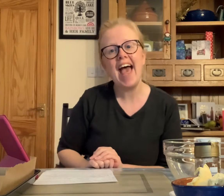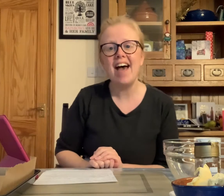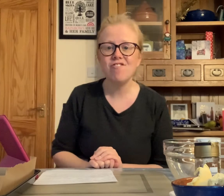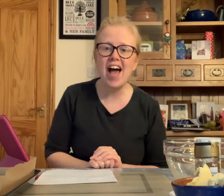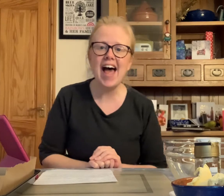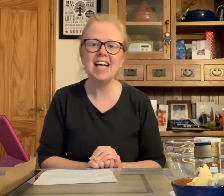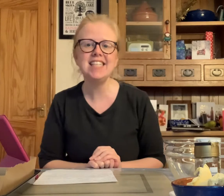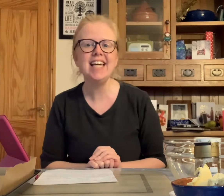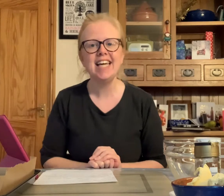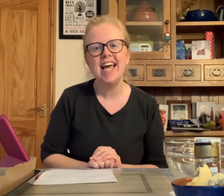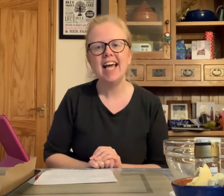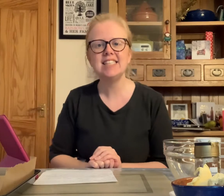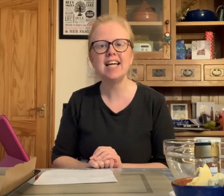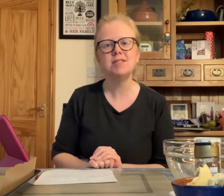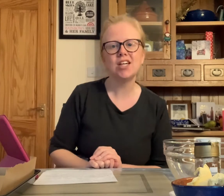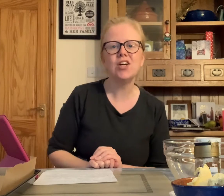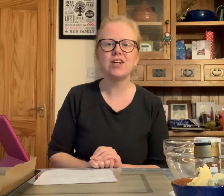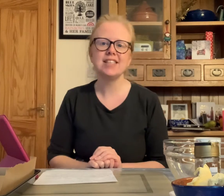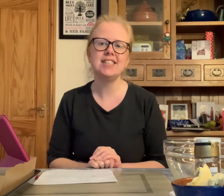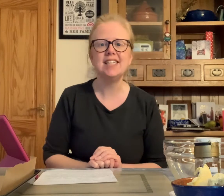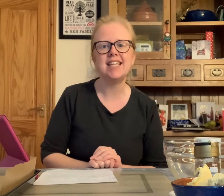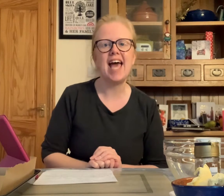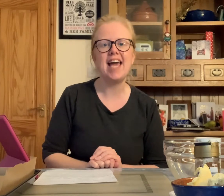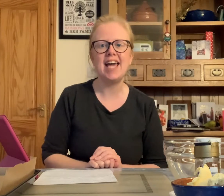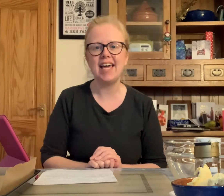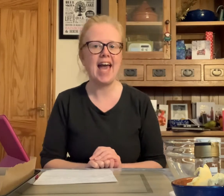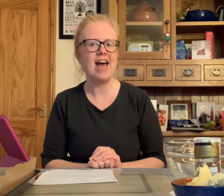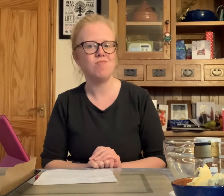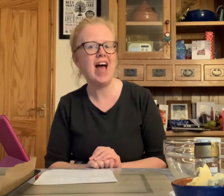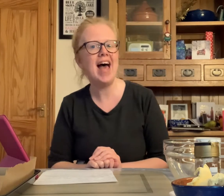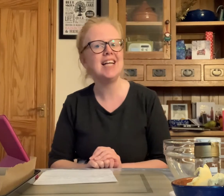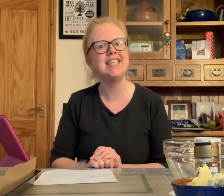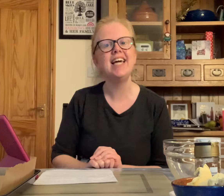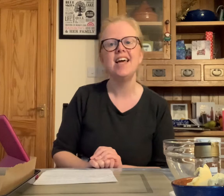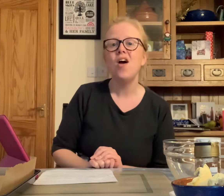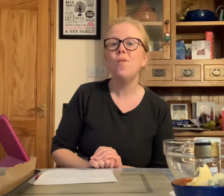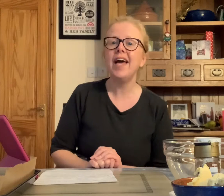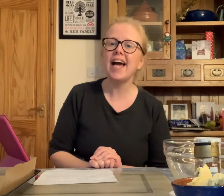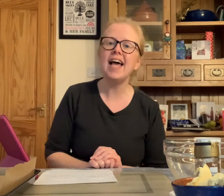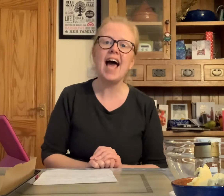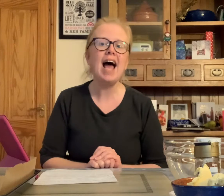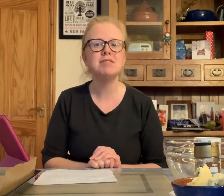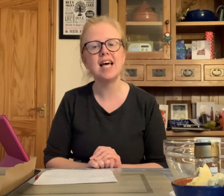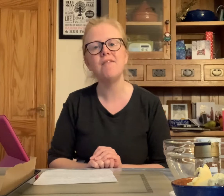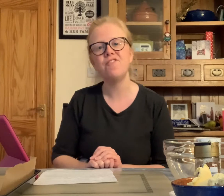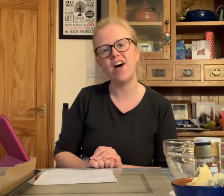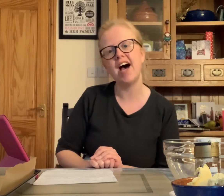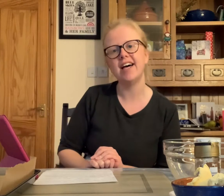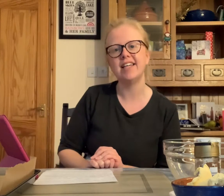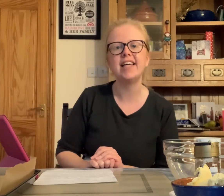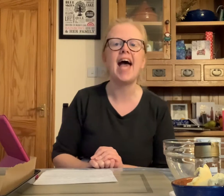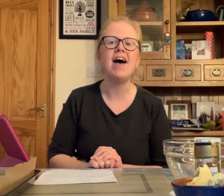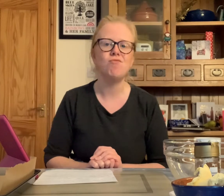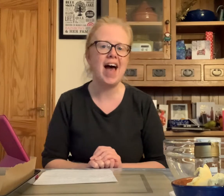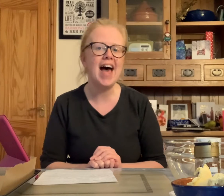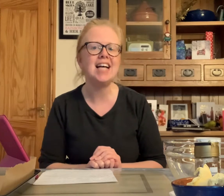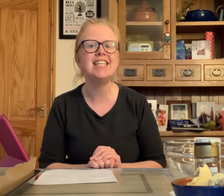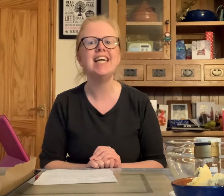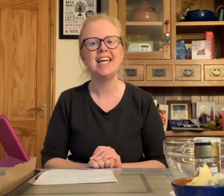Get ready, it's time to cook today. Get ready, we're gonna have some fun. Get ready,